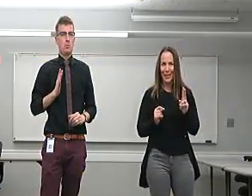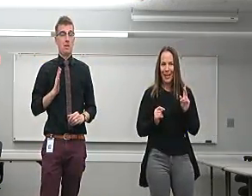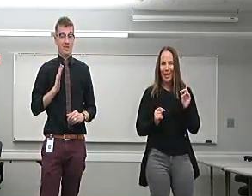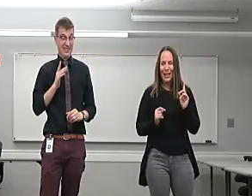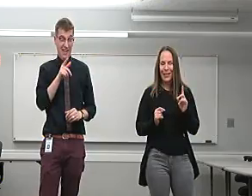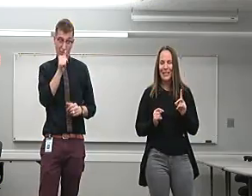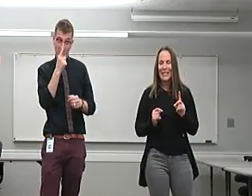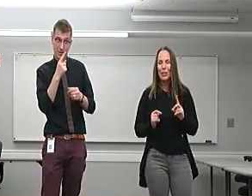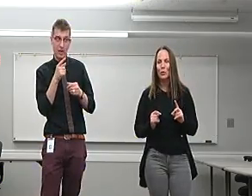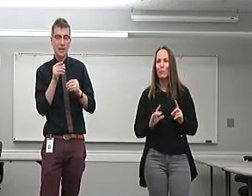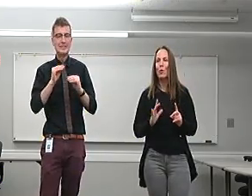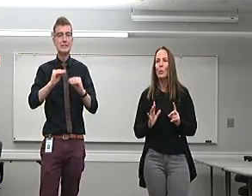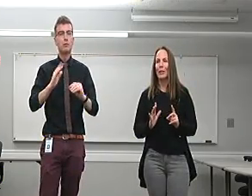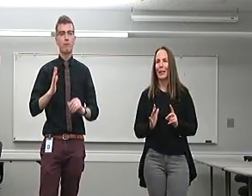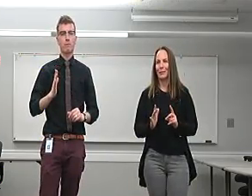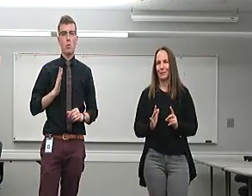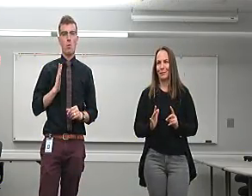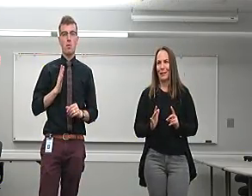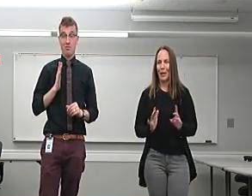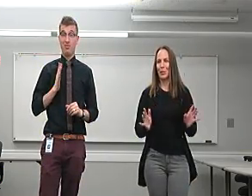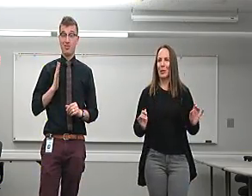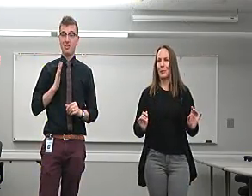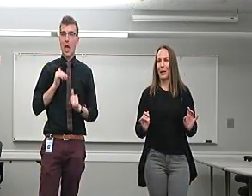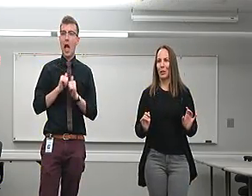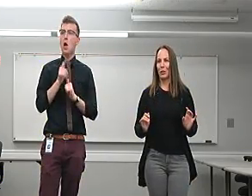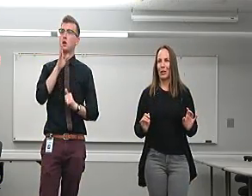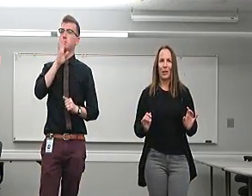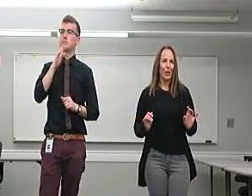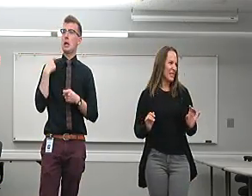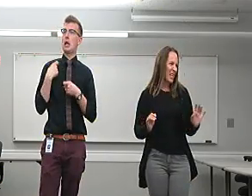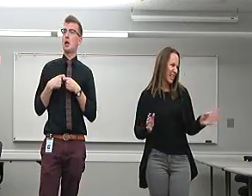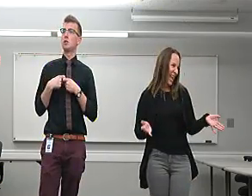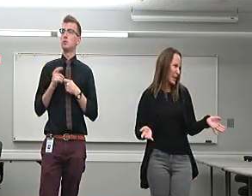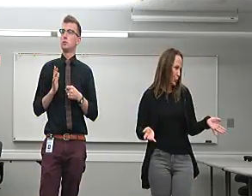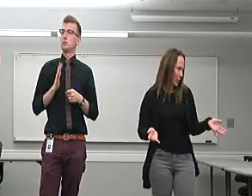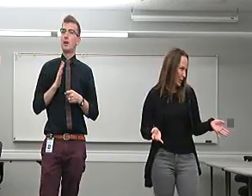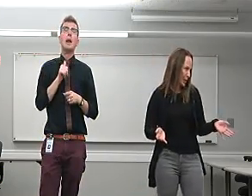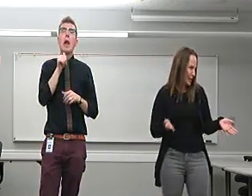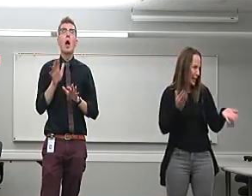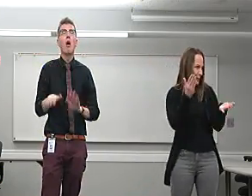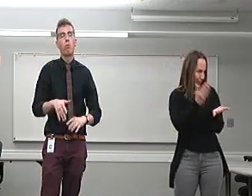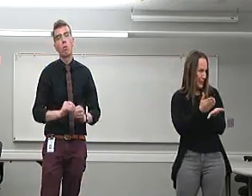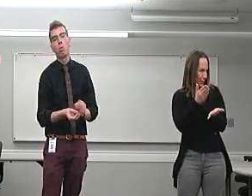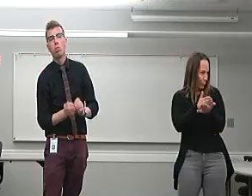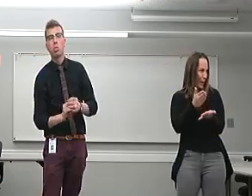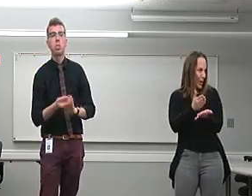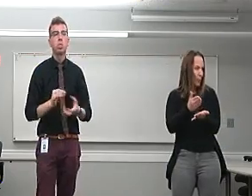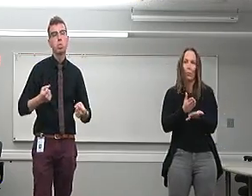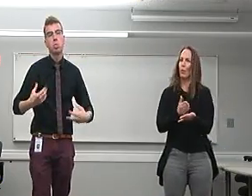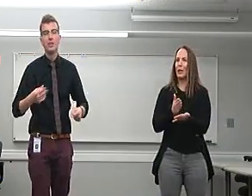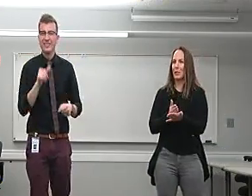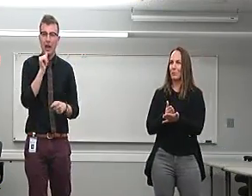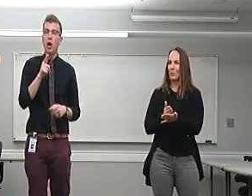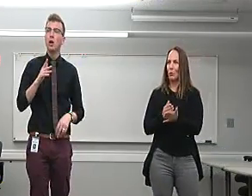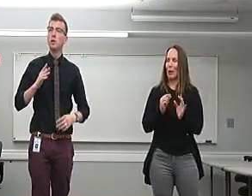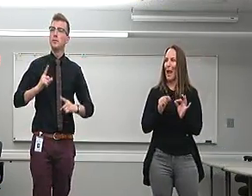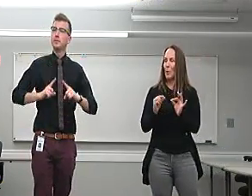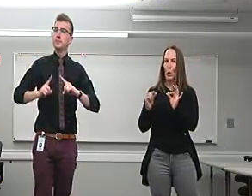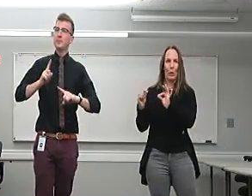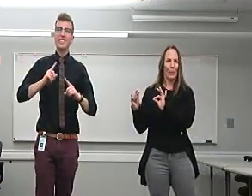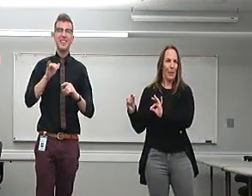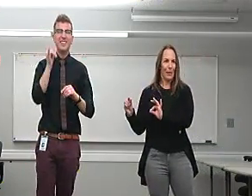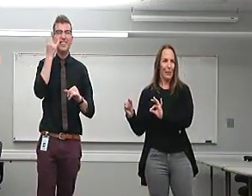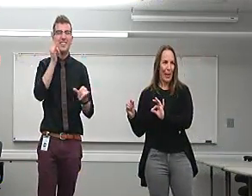you formally how to speak Spanish. It's not casual. It's like, right? It's grammar